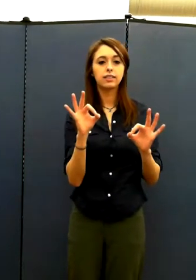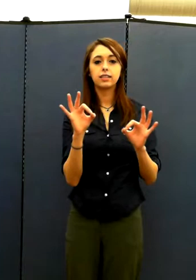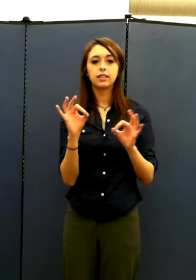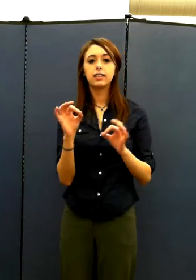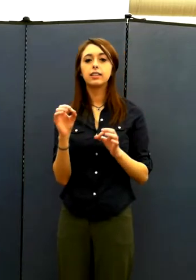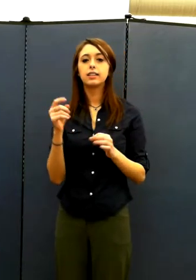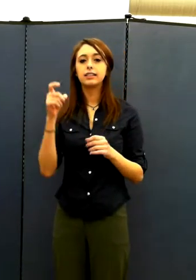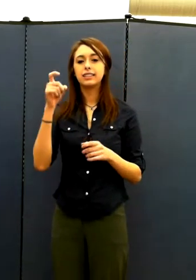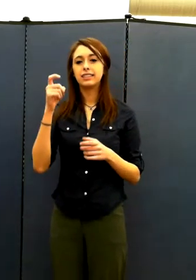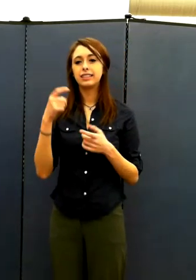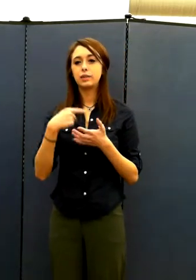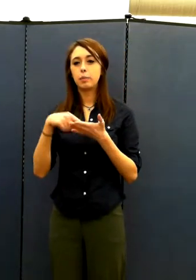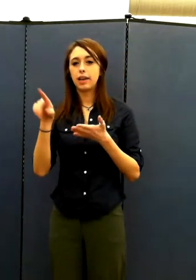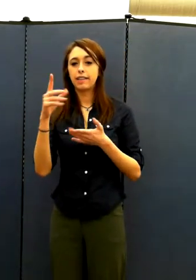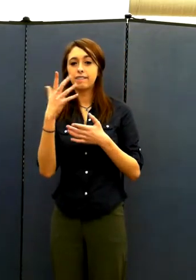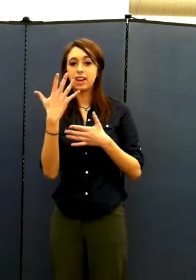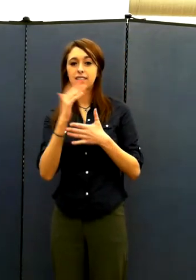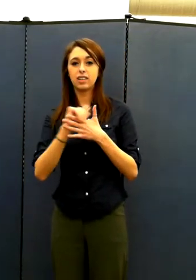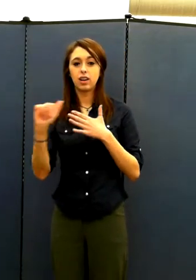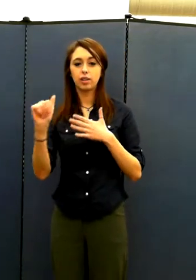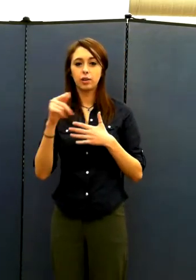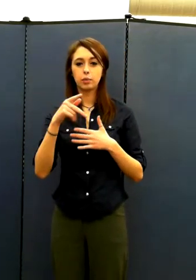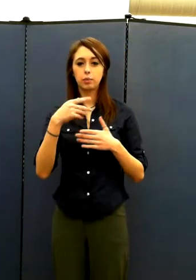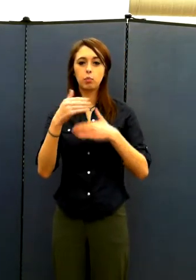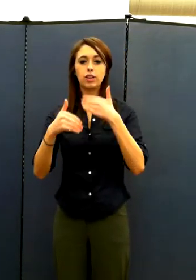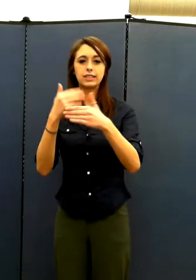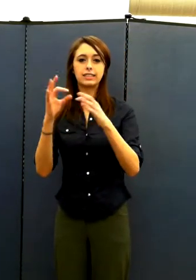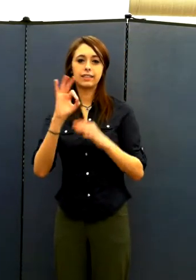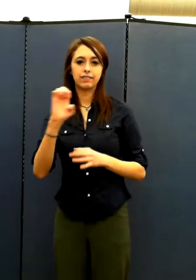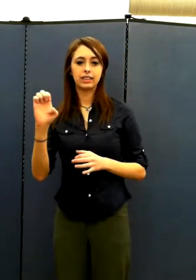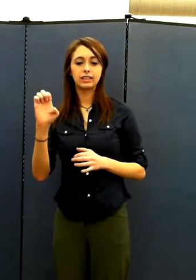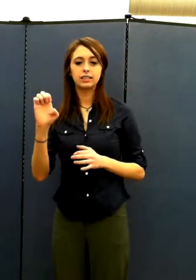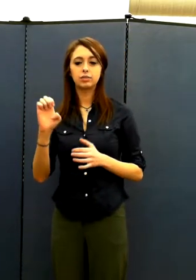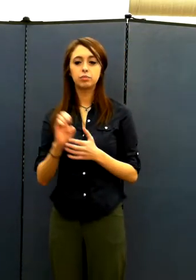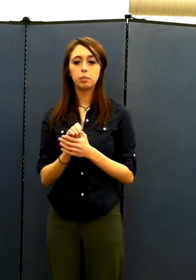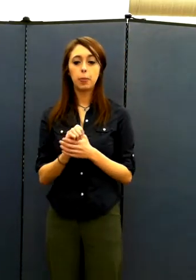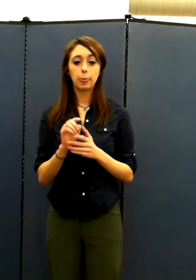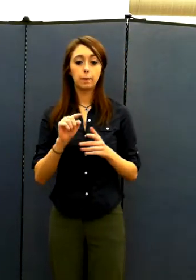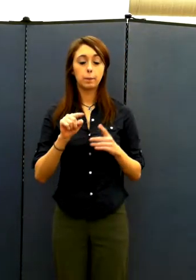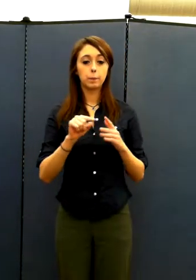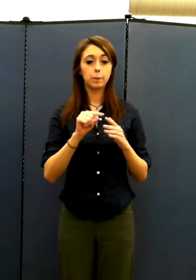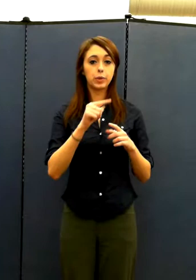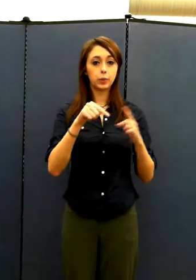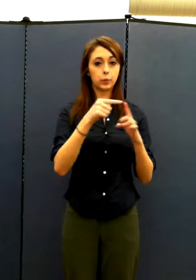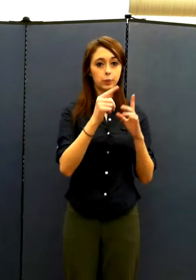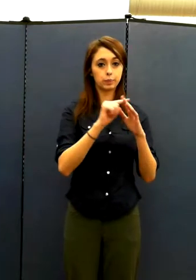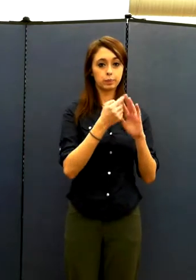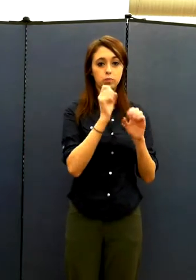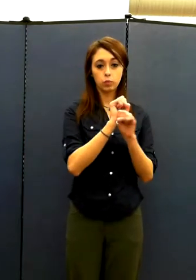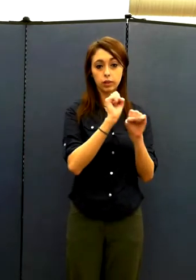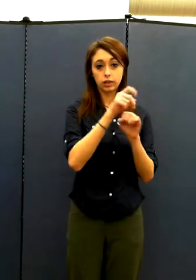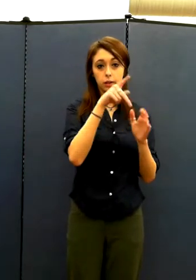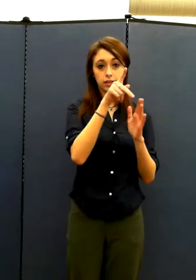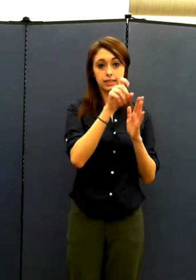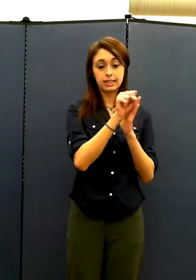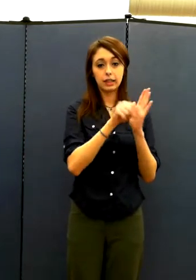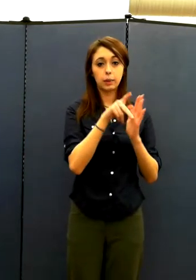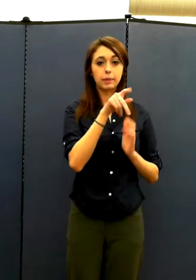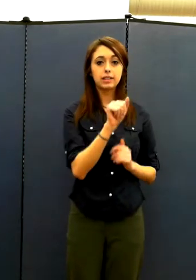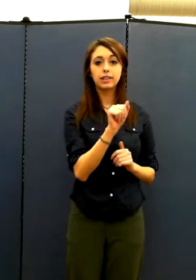processing fee to have your CEUs processed. So when you start working in the state of Pennsylvania, you're thinking, man, what can I do to make sure I have my